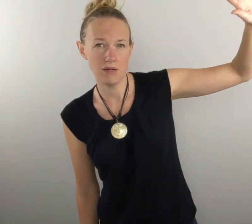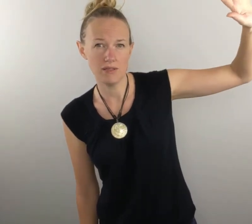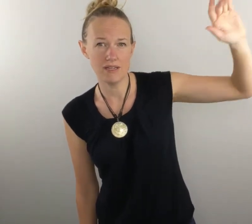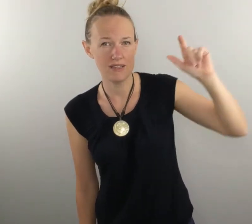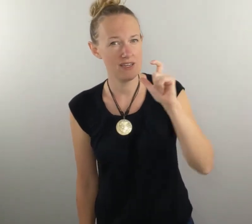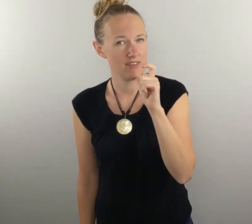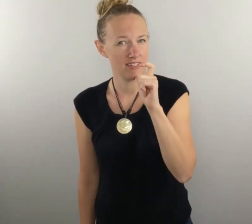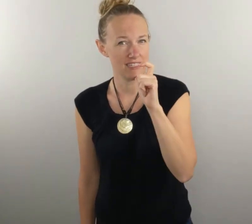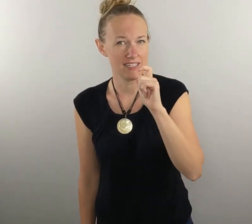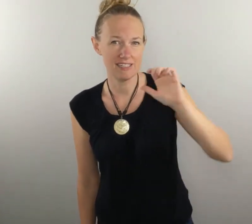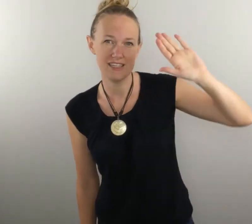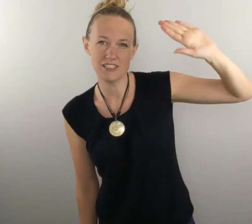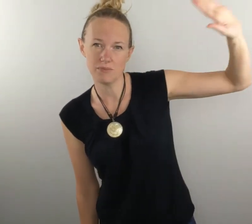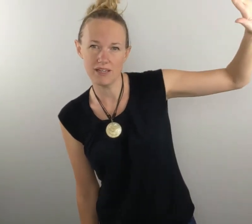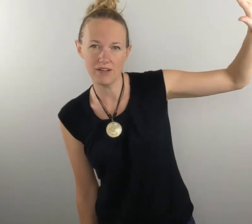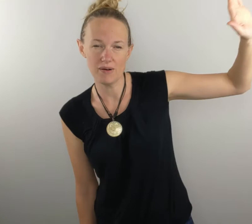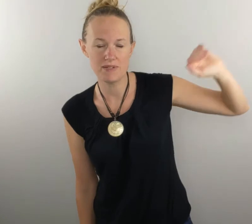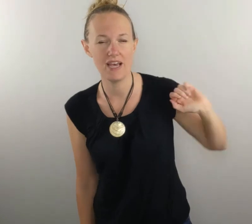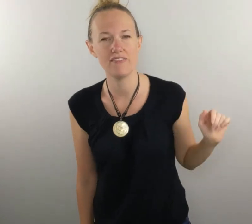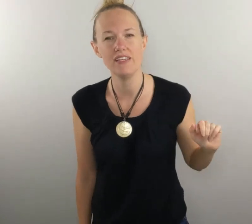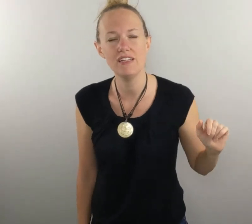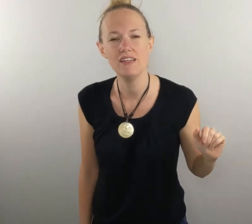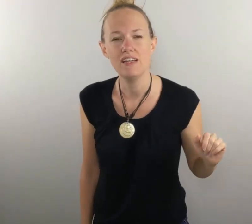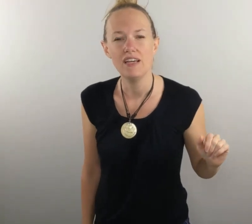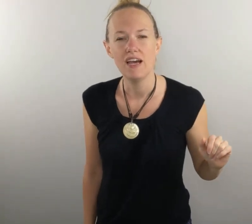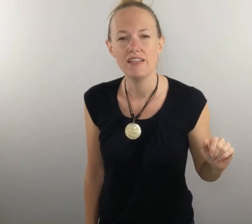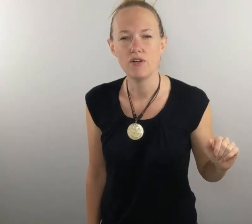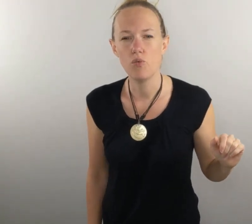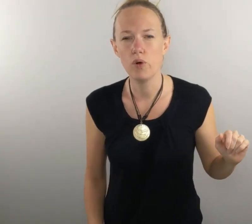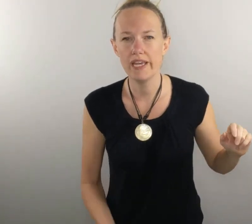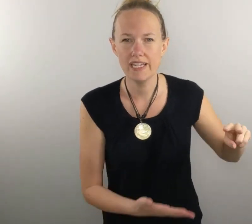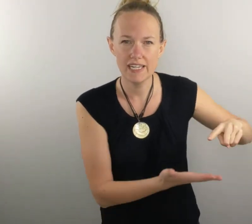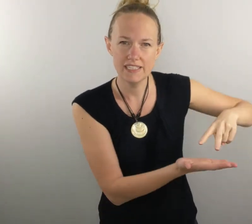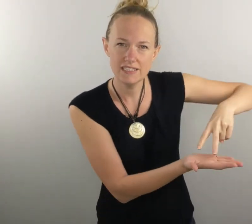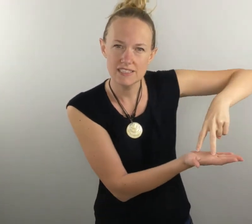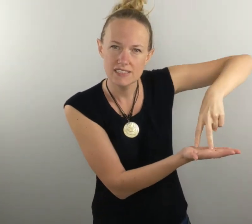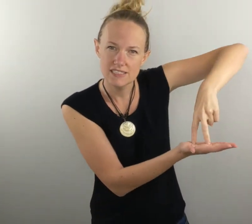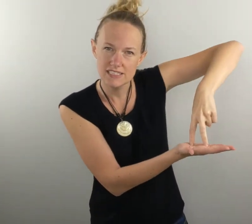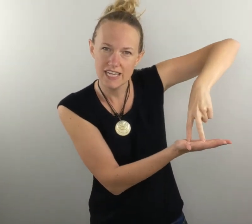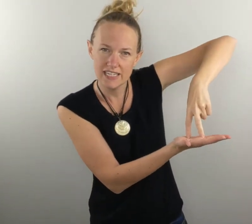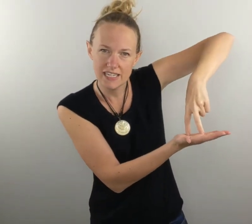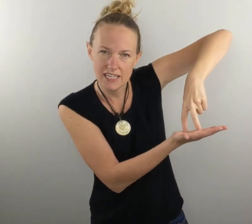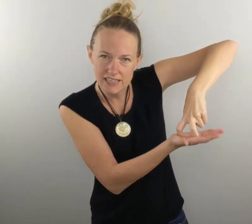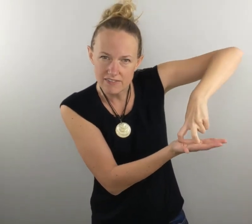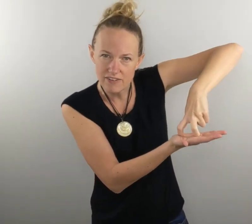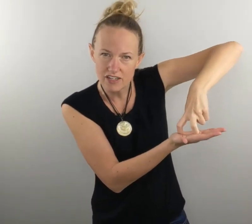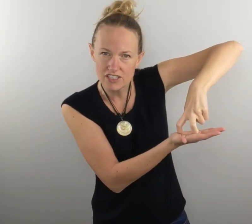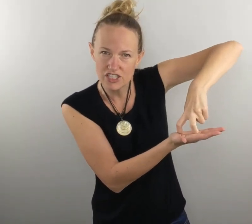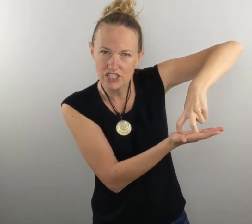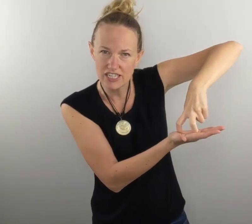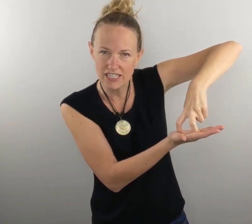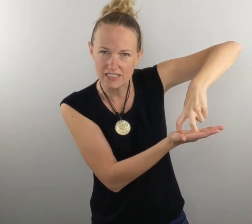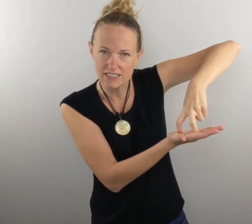probably even technically you should probably go up to heaven. And then weakness, standing, and then fall to your knees.